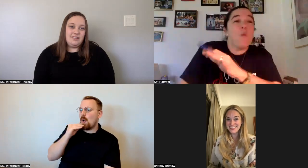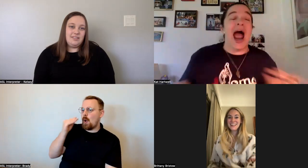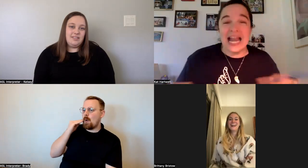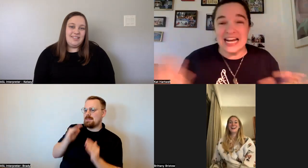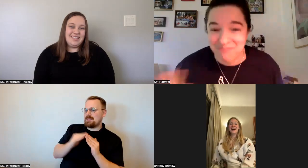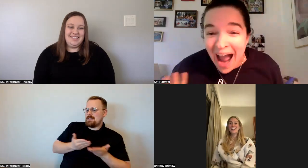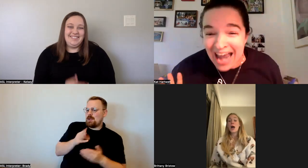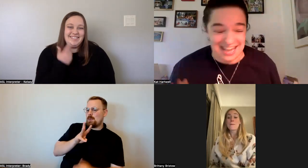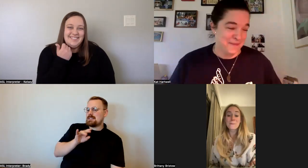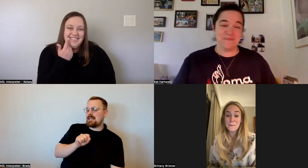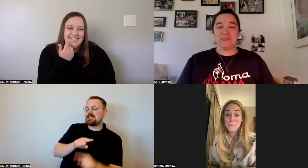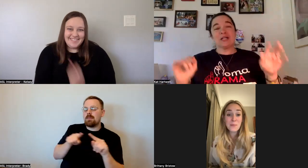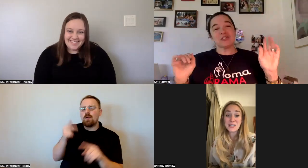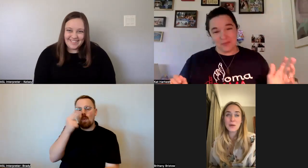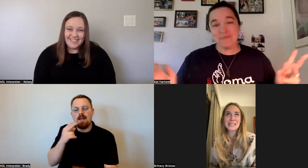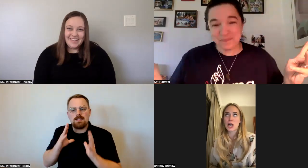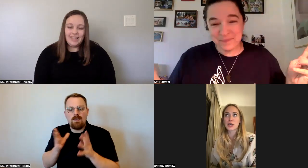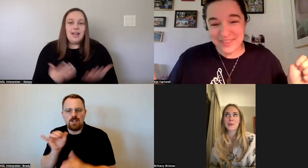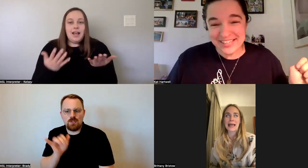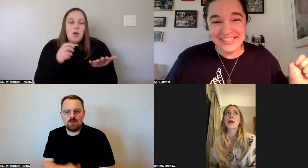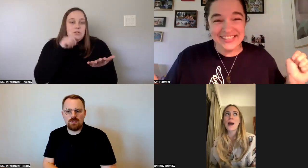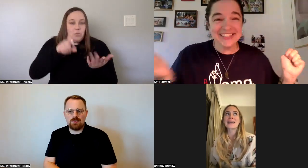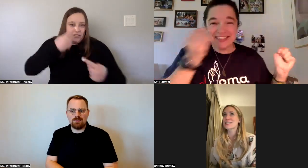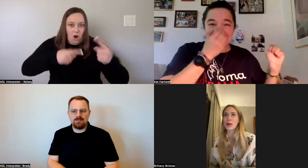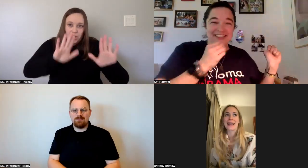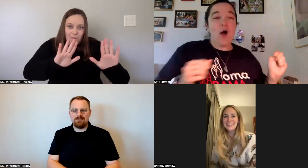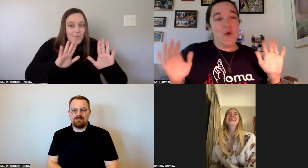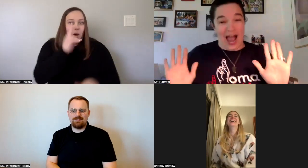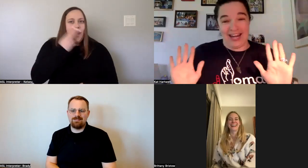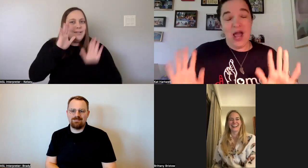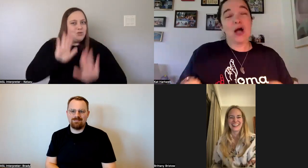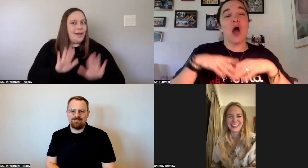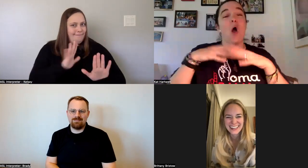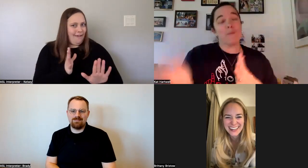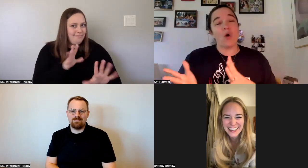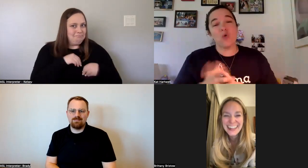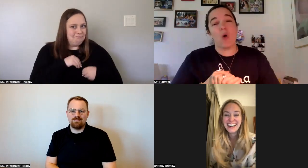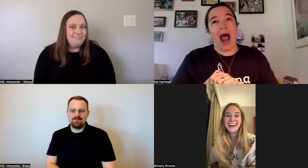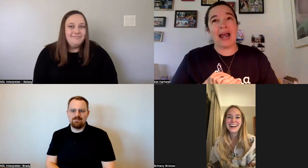But Hawaii is fine. But we don't need to argue about that. Hawaii is great. Right.